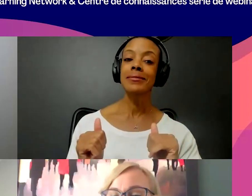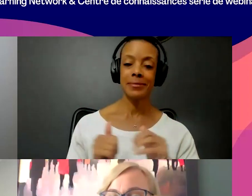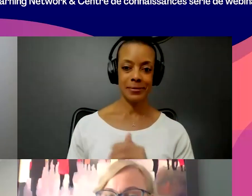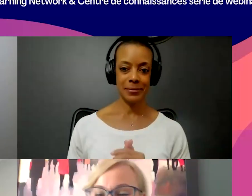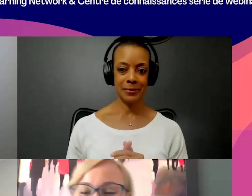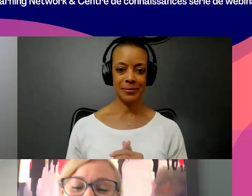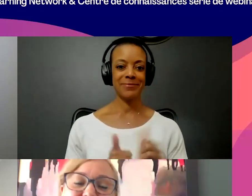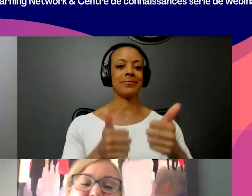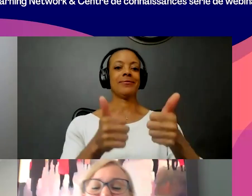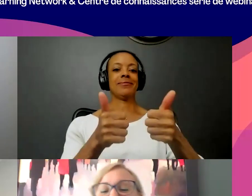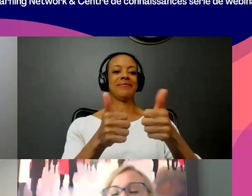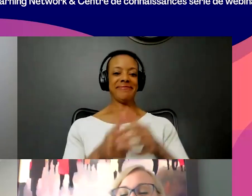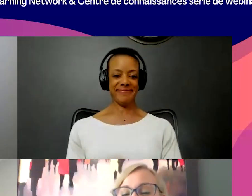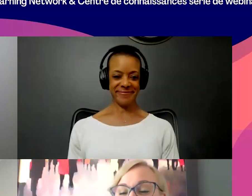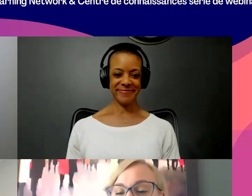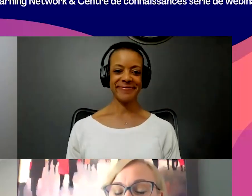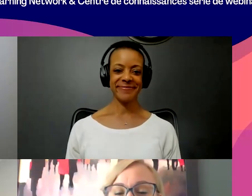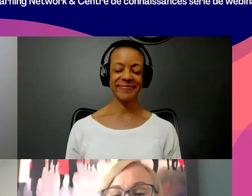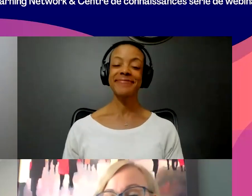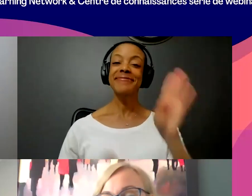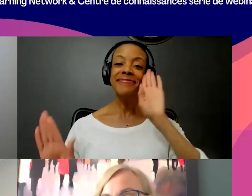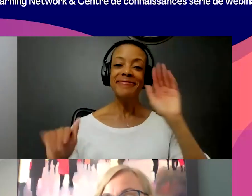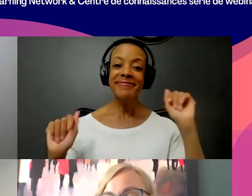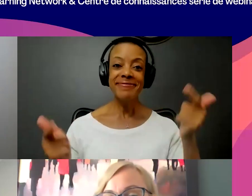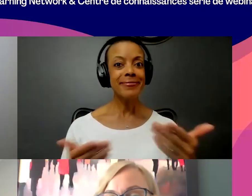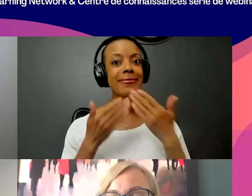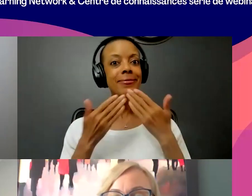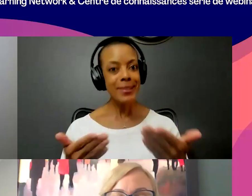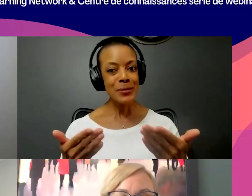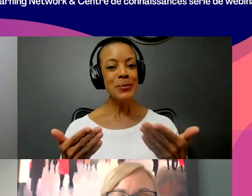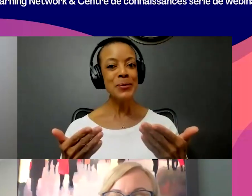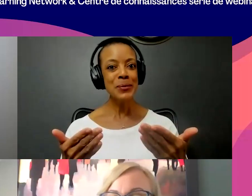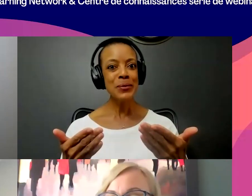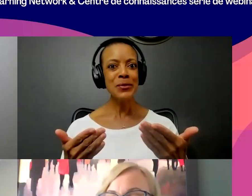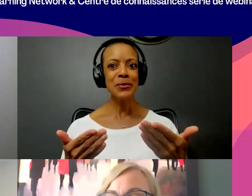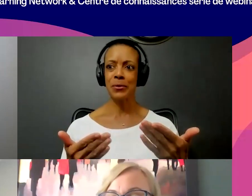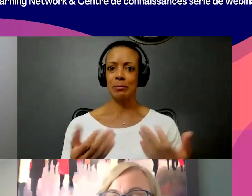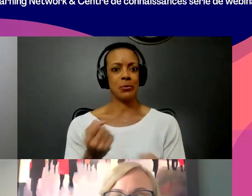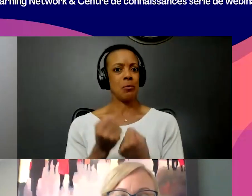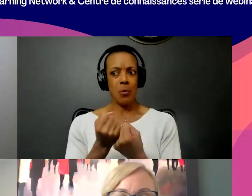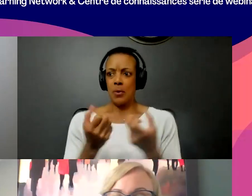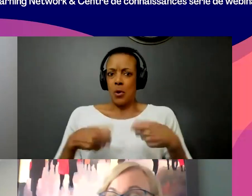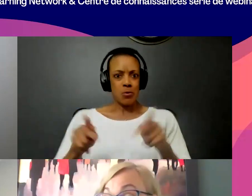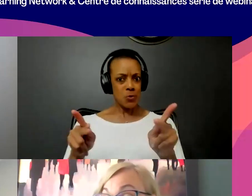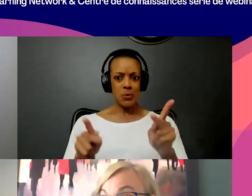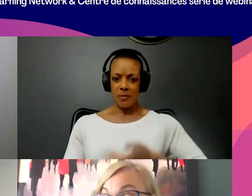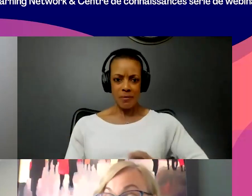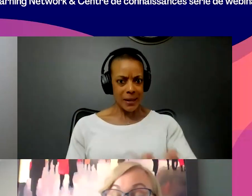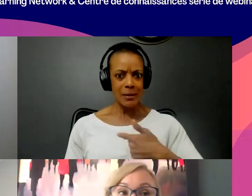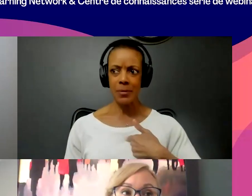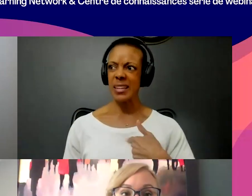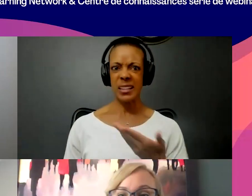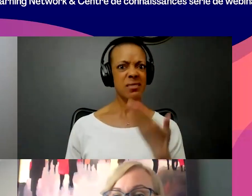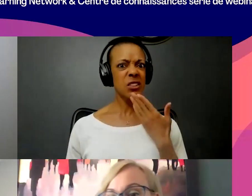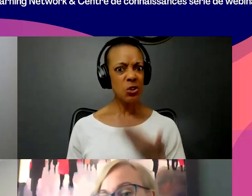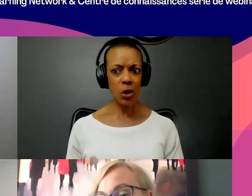Okay, that's fine. So hello, everyone. Thank you very much for this opportunity. I think it's good that we get to talk about